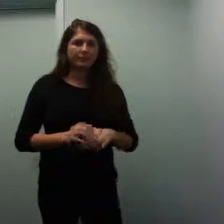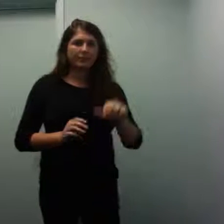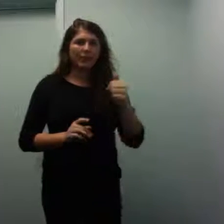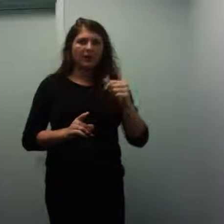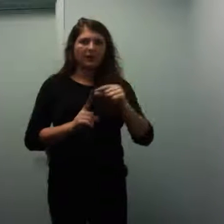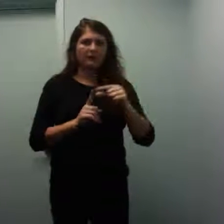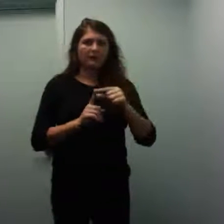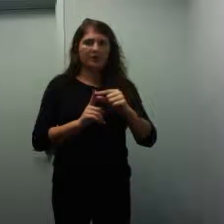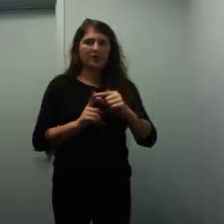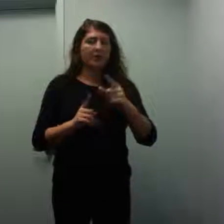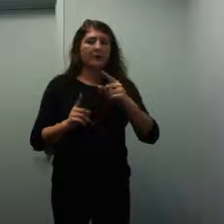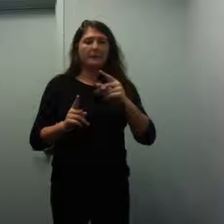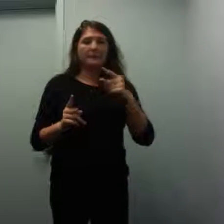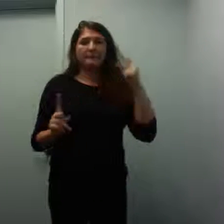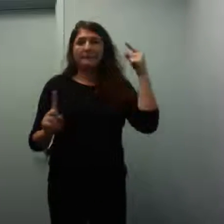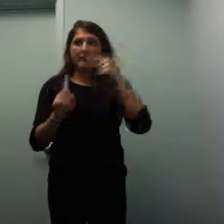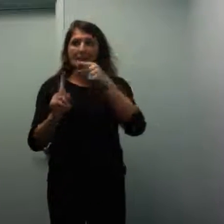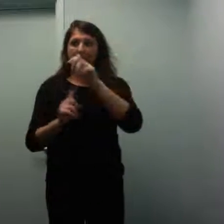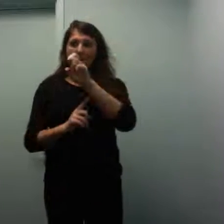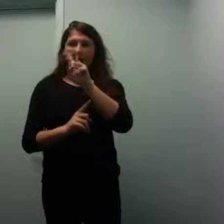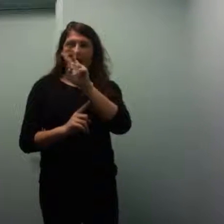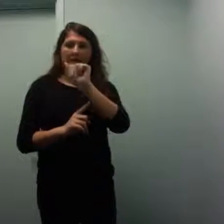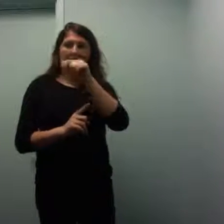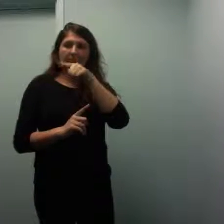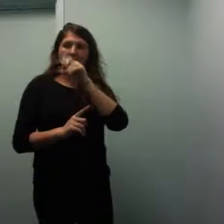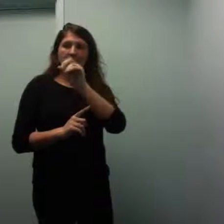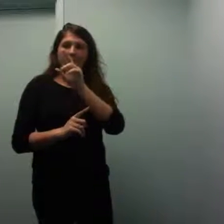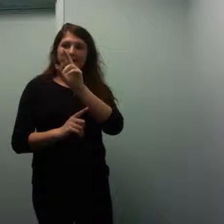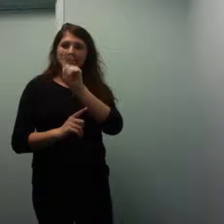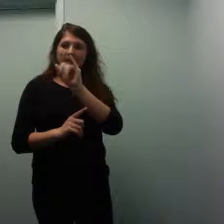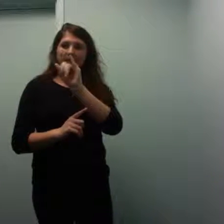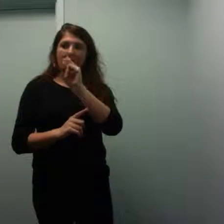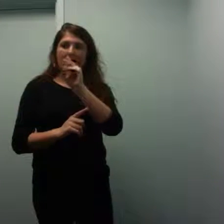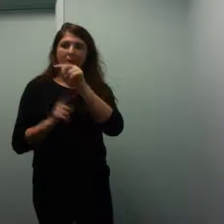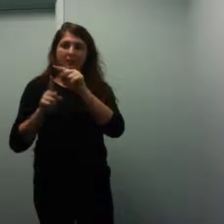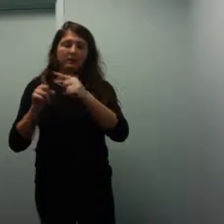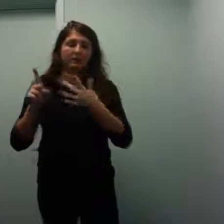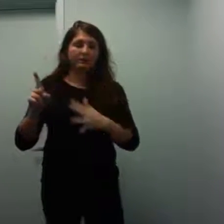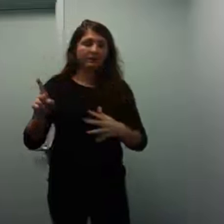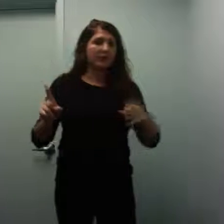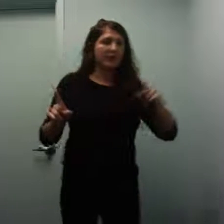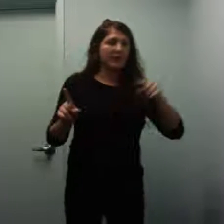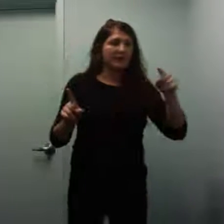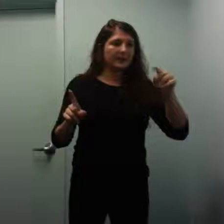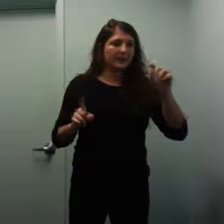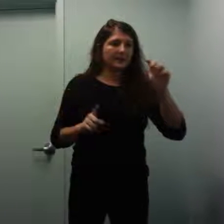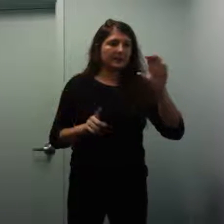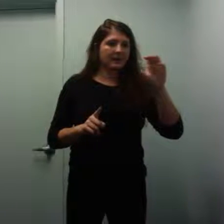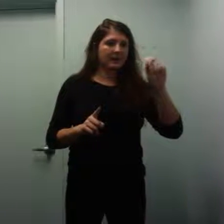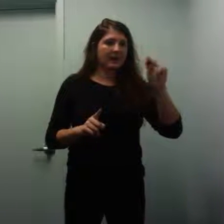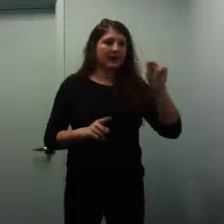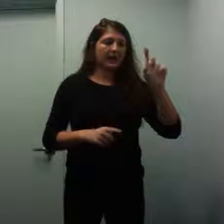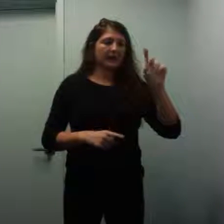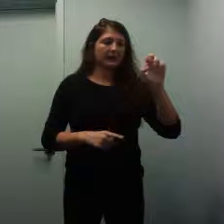looking at evaporation. This is the second one, condensation. Basically, you can say that these two are opposites. You